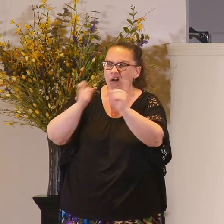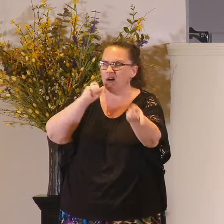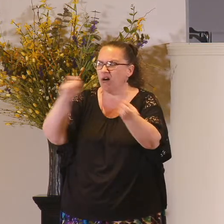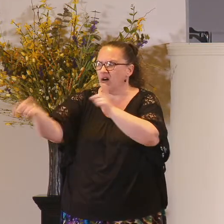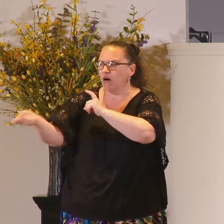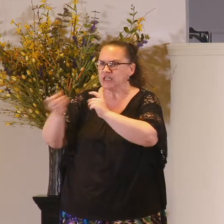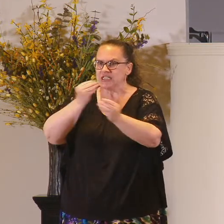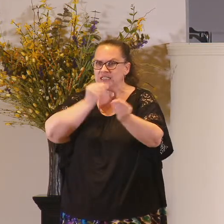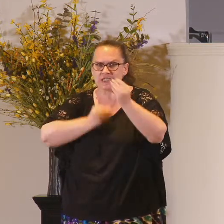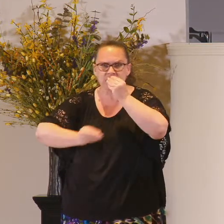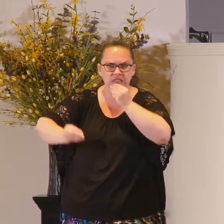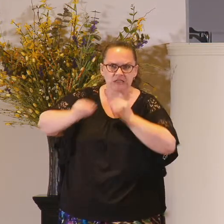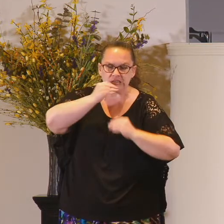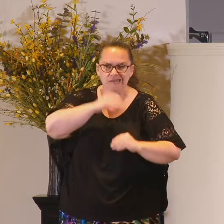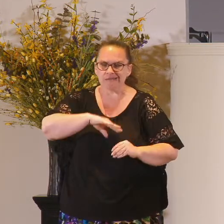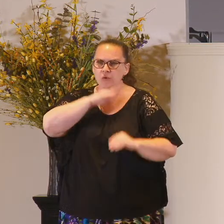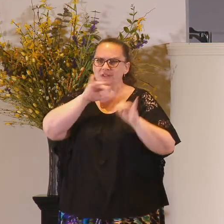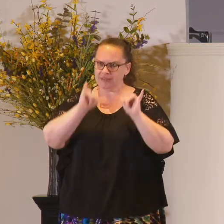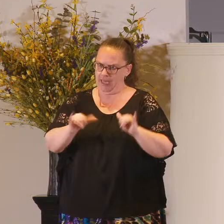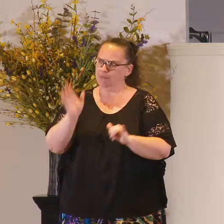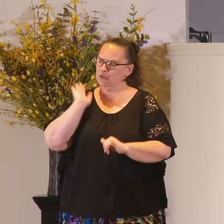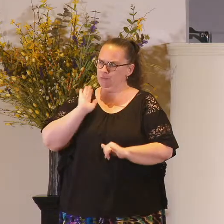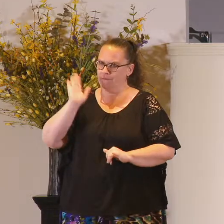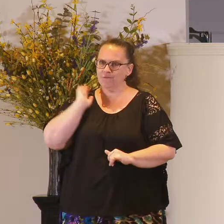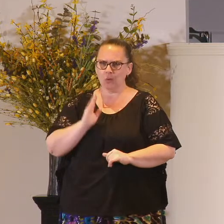it was before. It's a very familiar story.